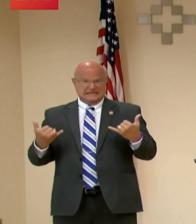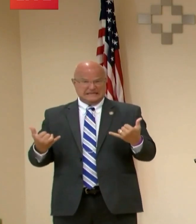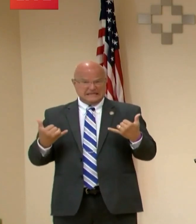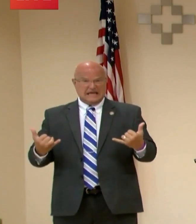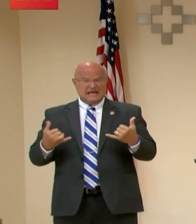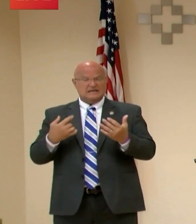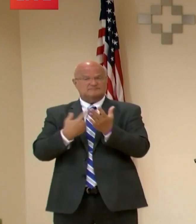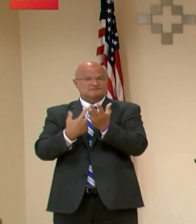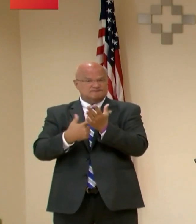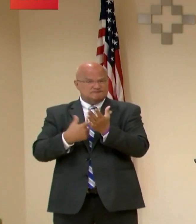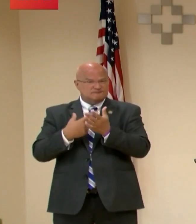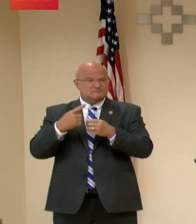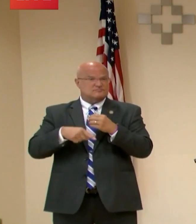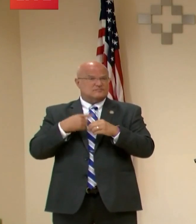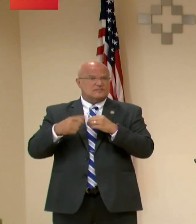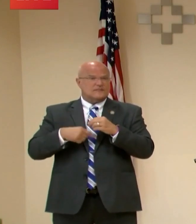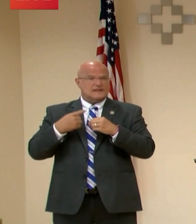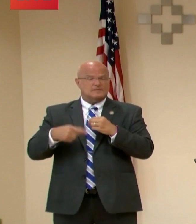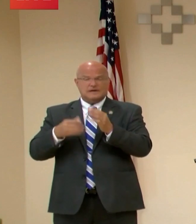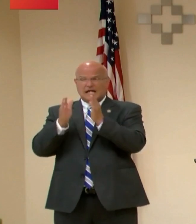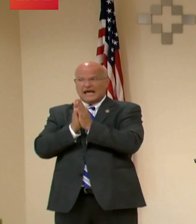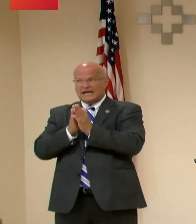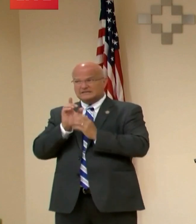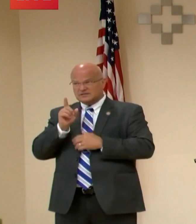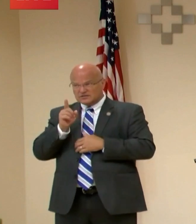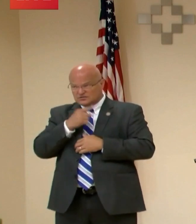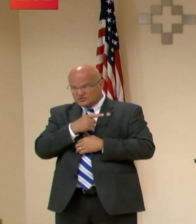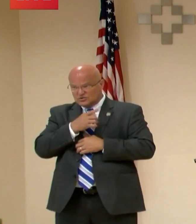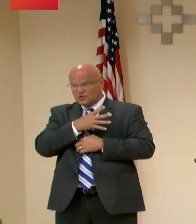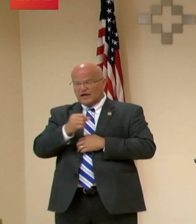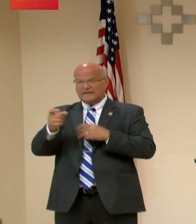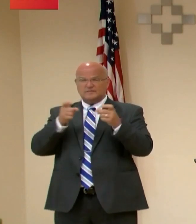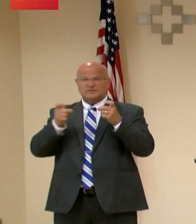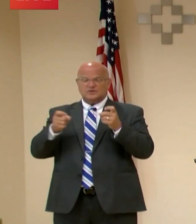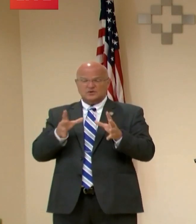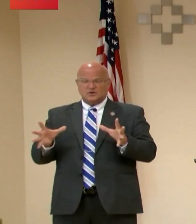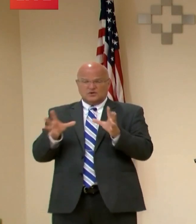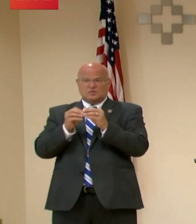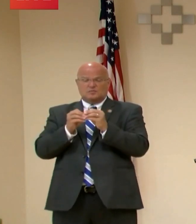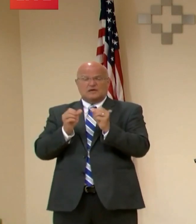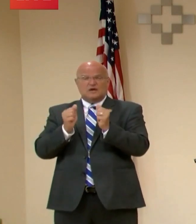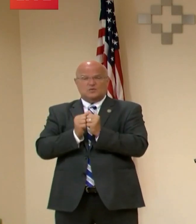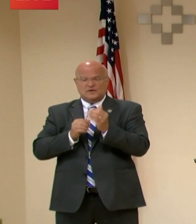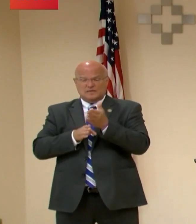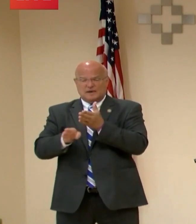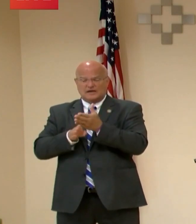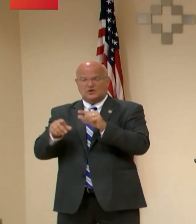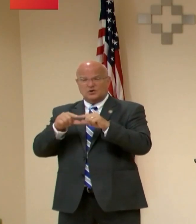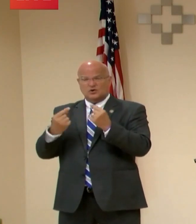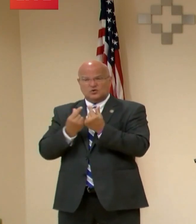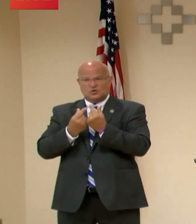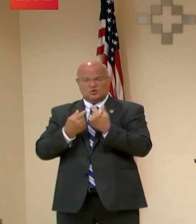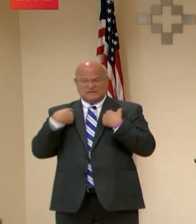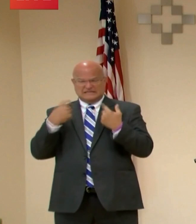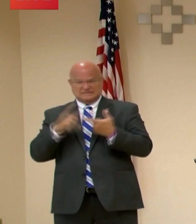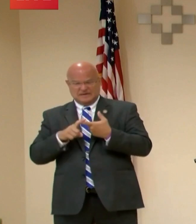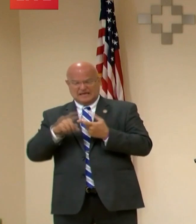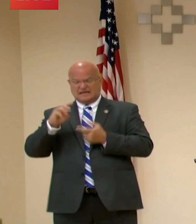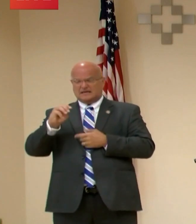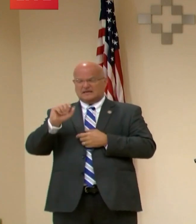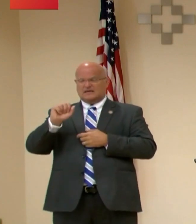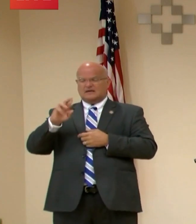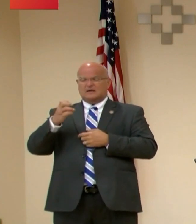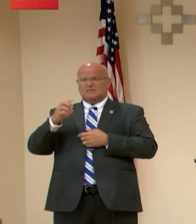today talking about asking you and your administration to meet with minority groups, Hispanic,